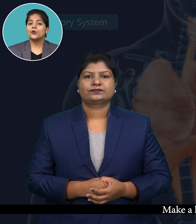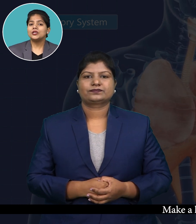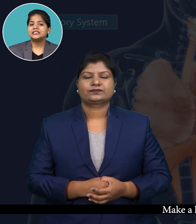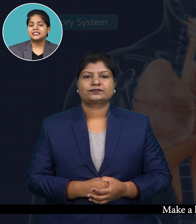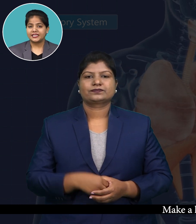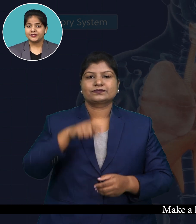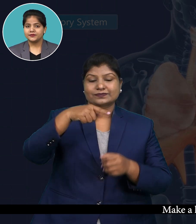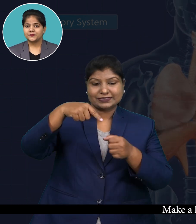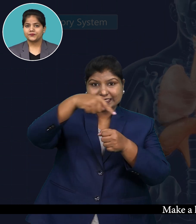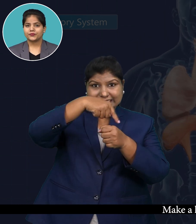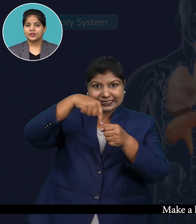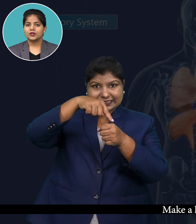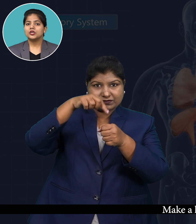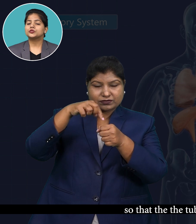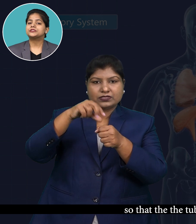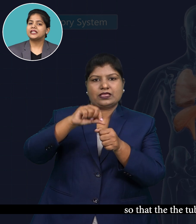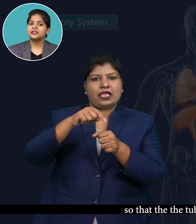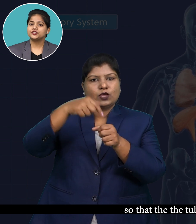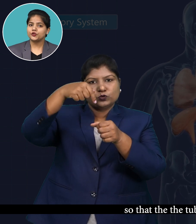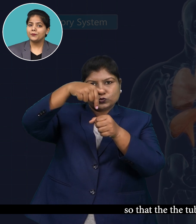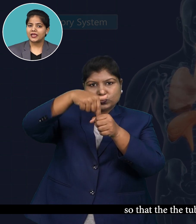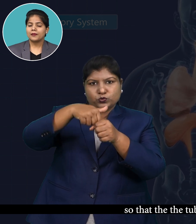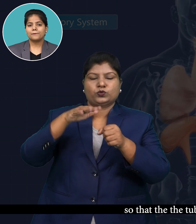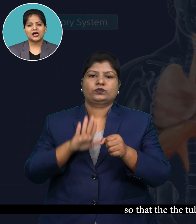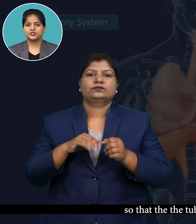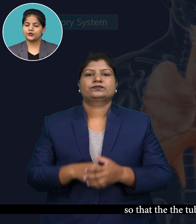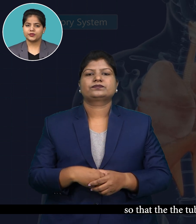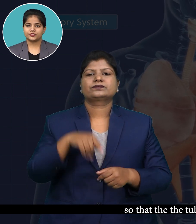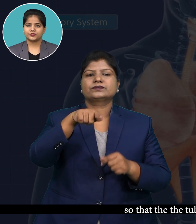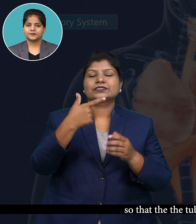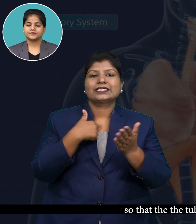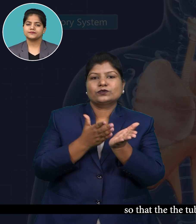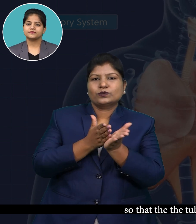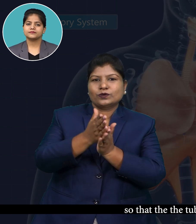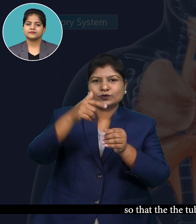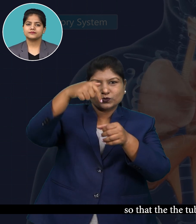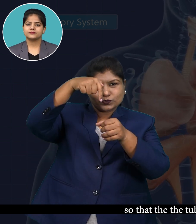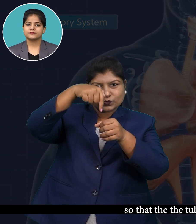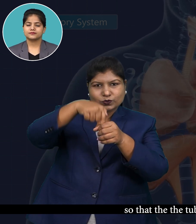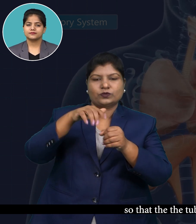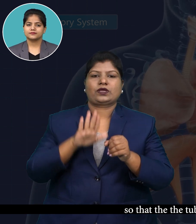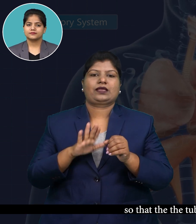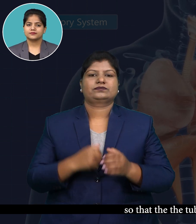Make a hole in the lid so that the tube may pass through it.